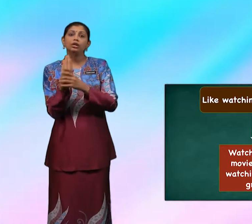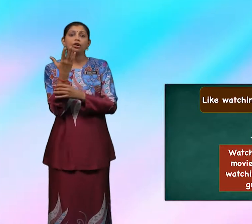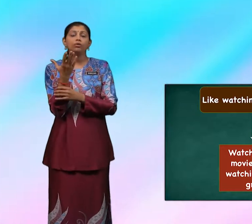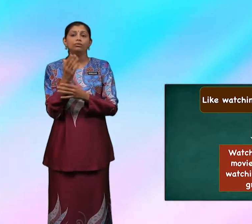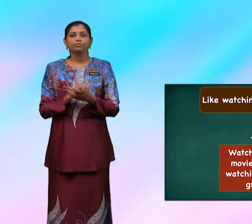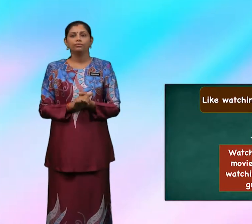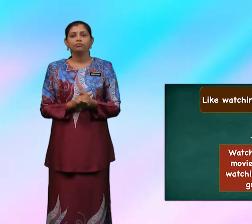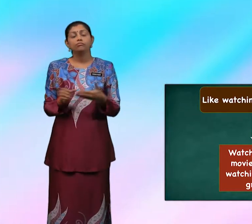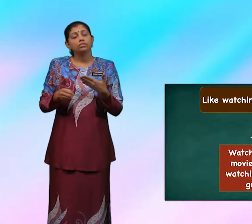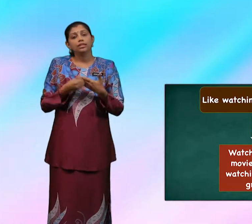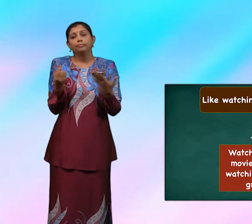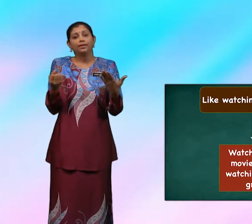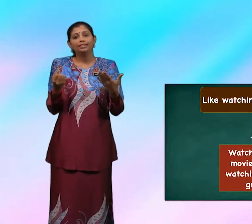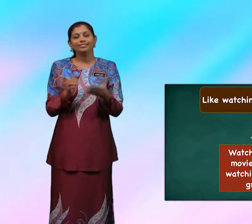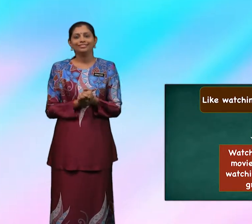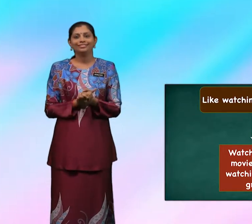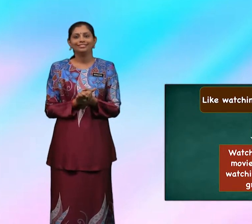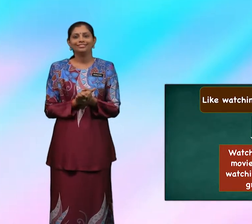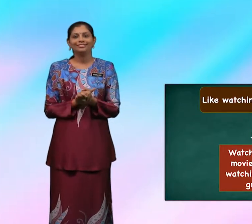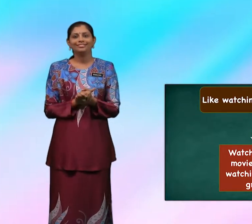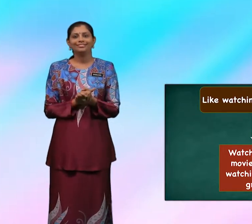grow. Simple.